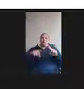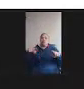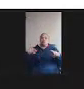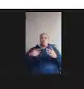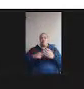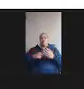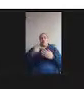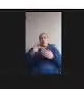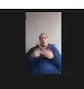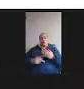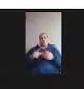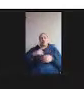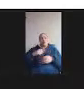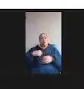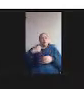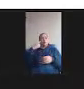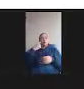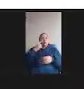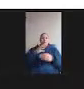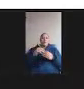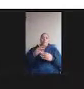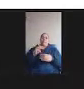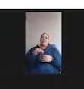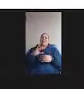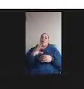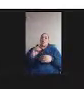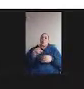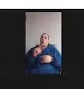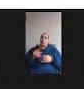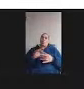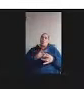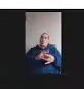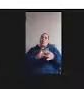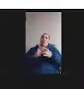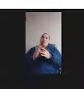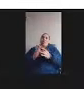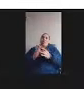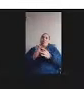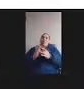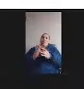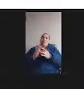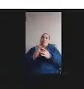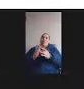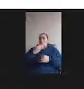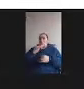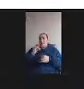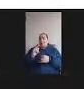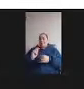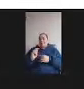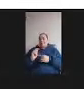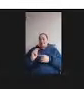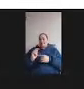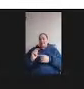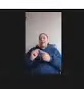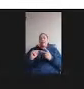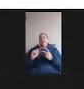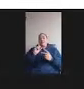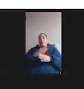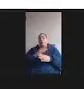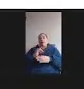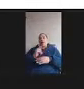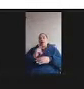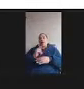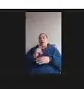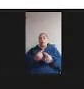think Member Maseko made the link between IT and the work that IT does